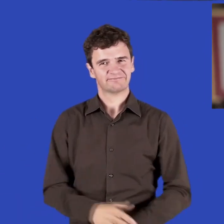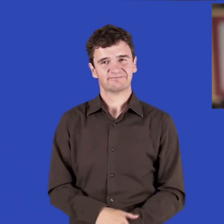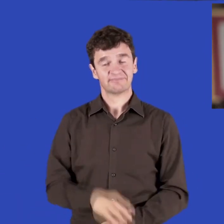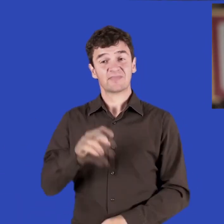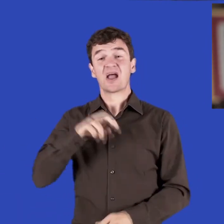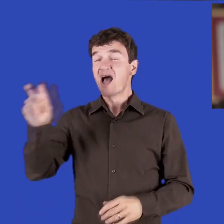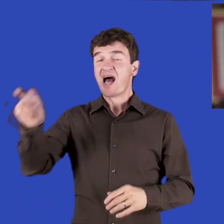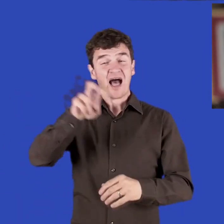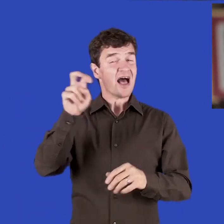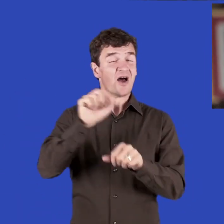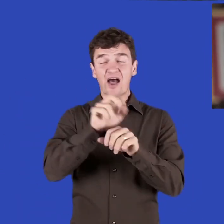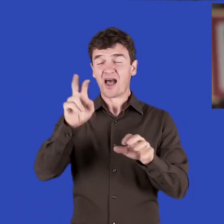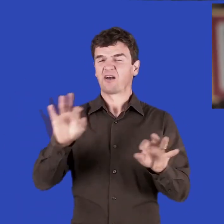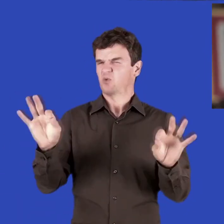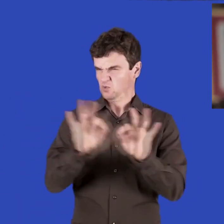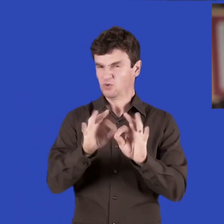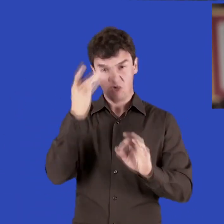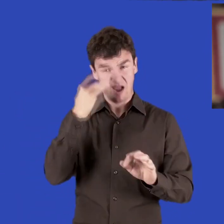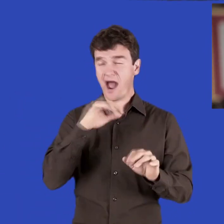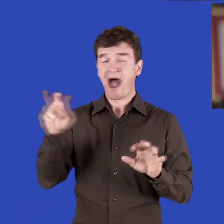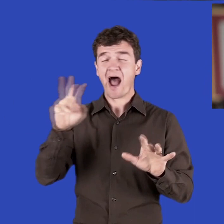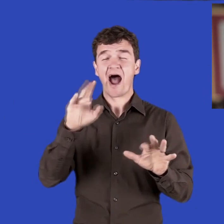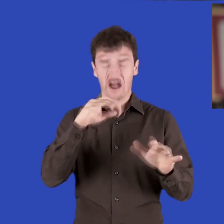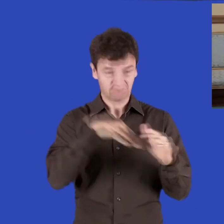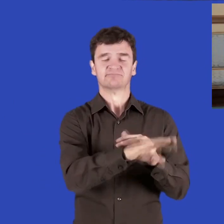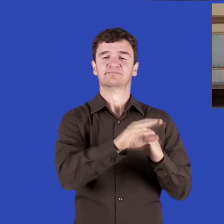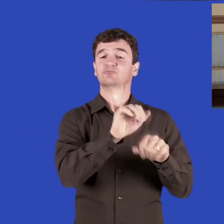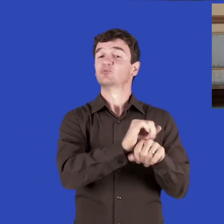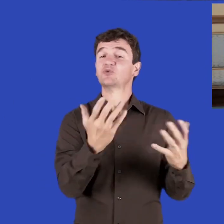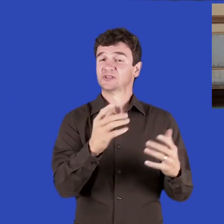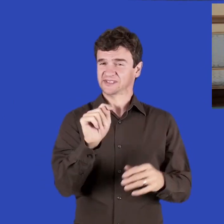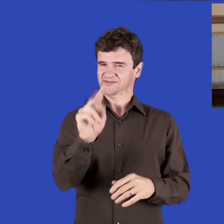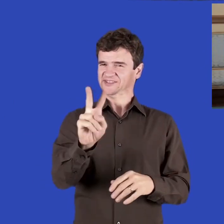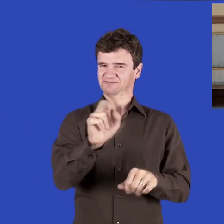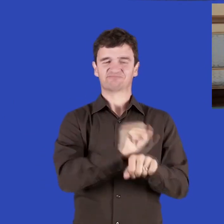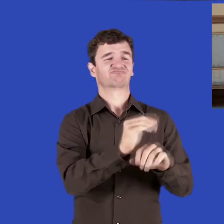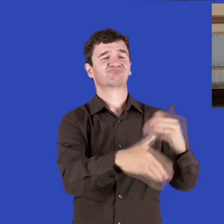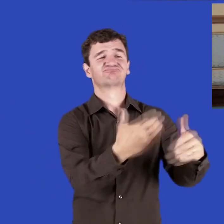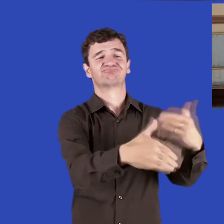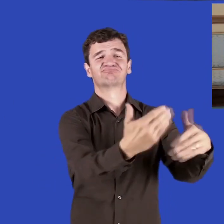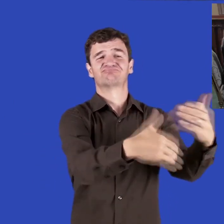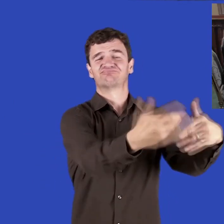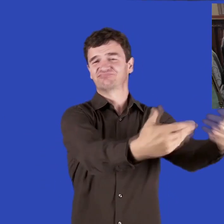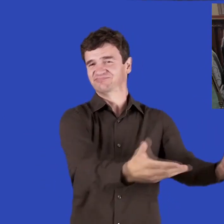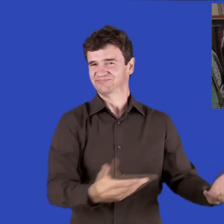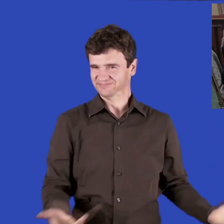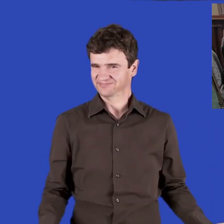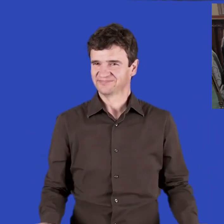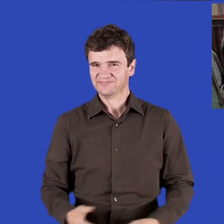were funneling me towards where I was supposed to end up being anyway. My career was in television, but I got